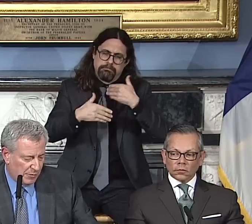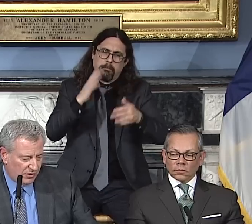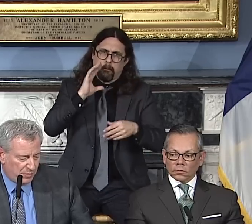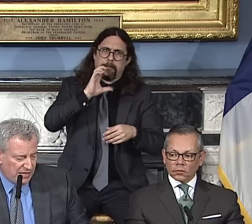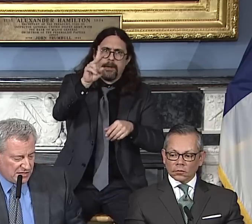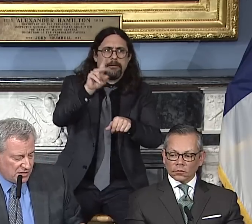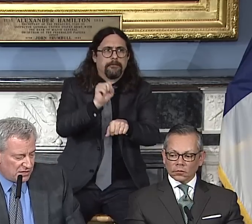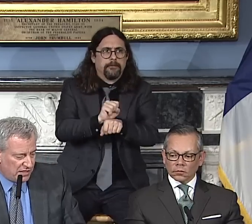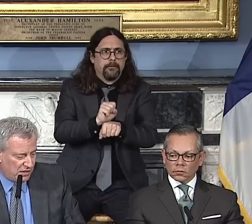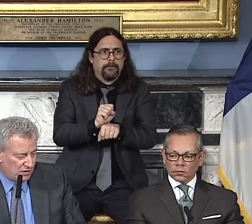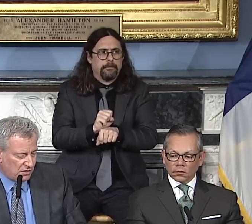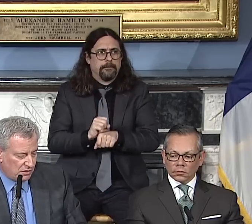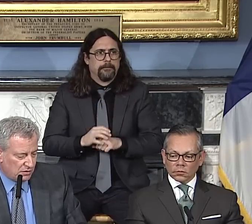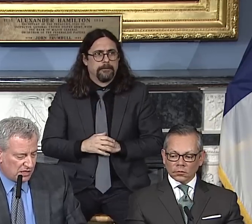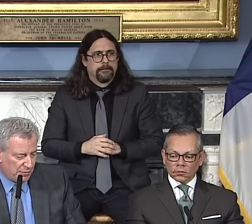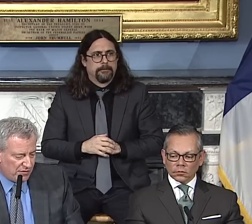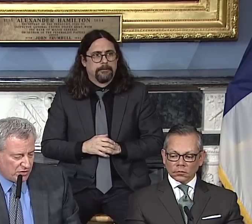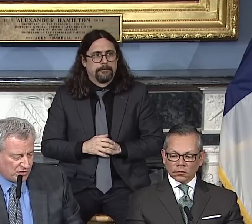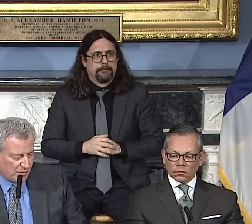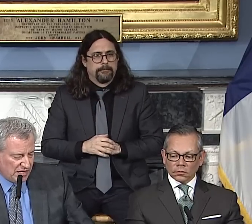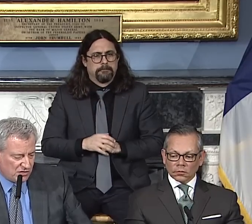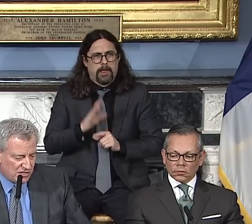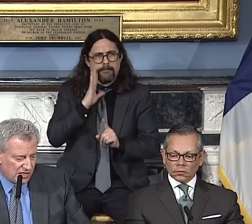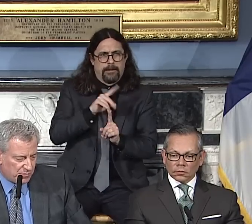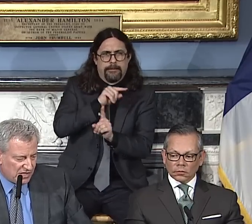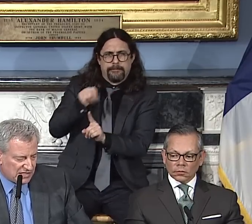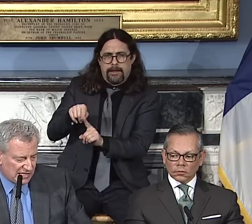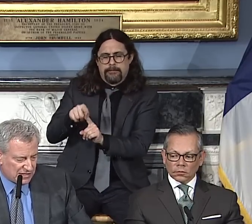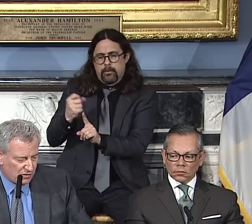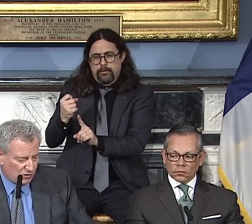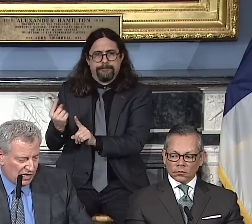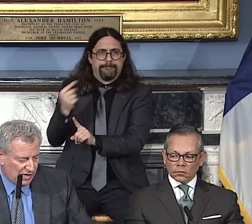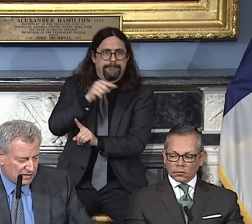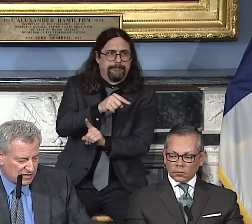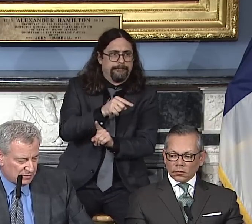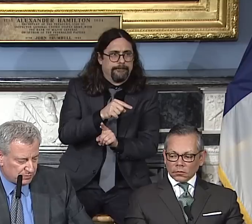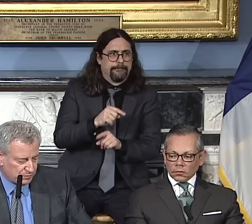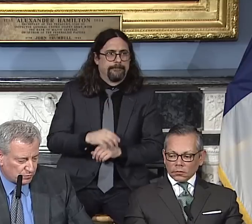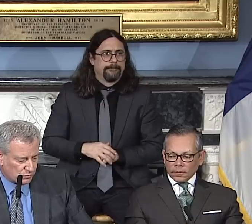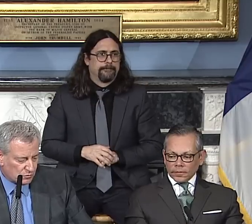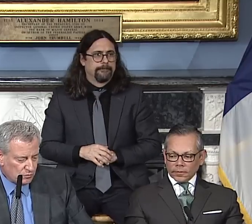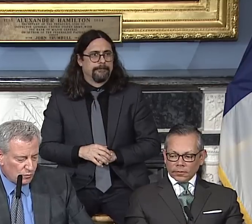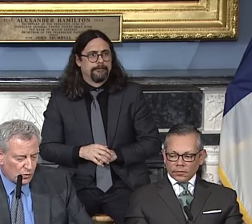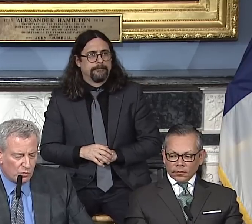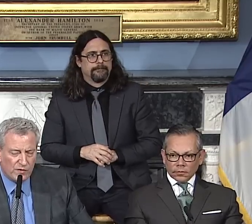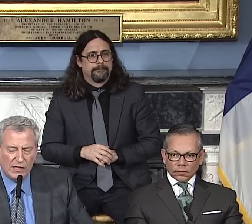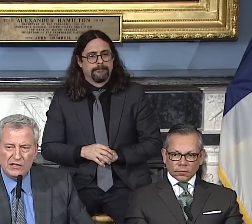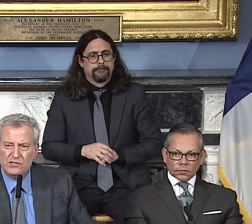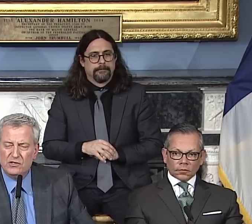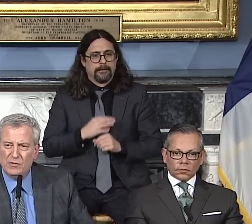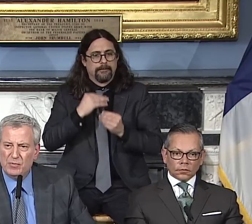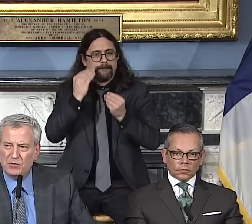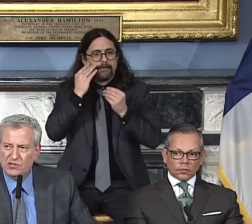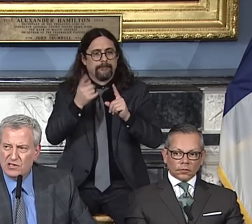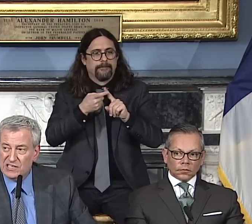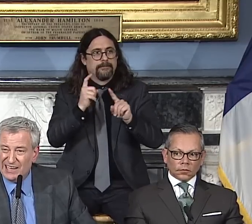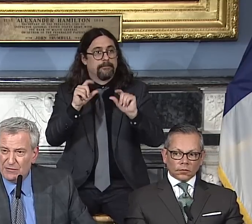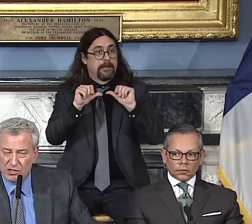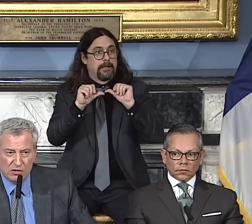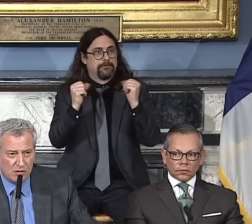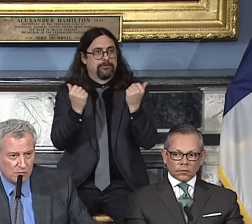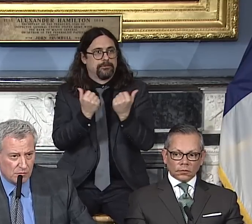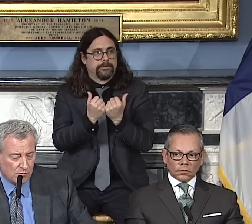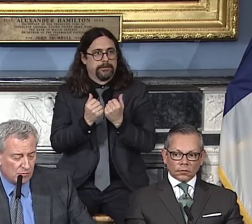There's a couple of pieces here. I'll keep giving you some agency updates as they arise. We're very concerned about people's loss